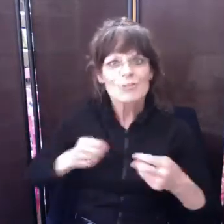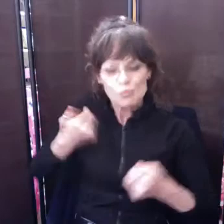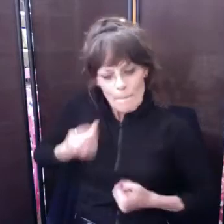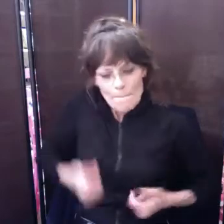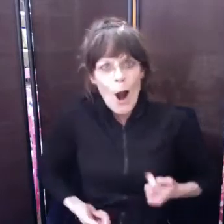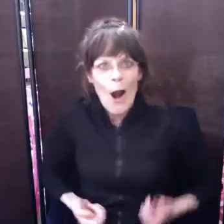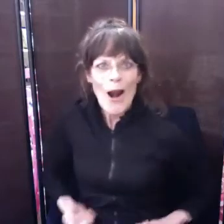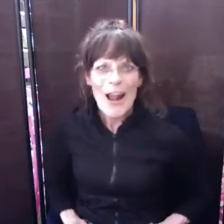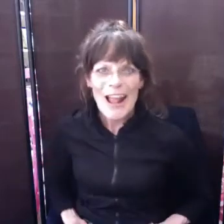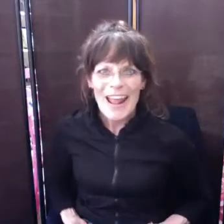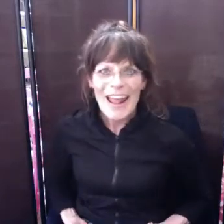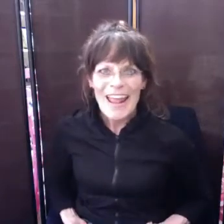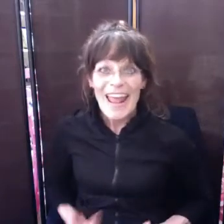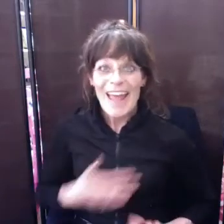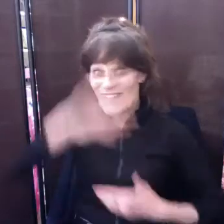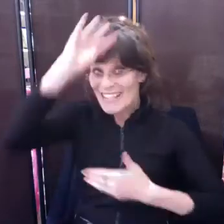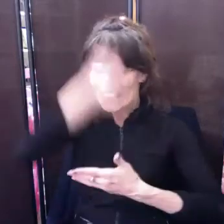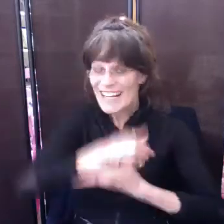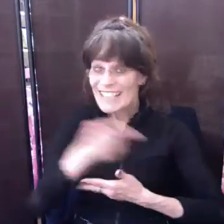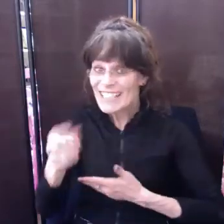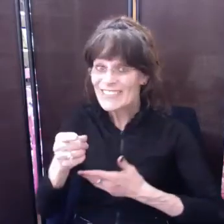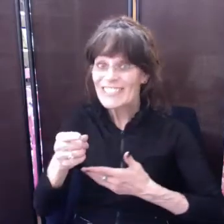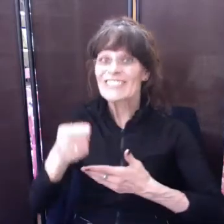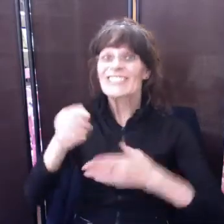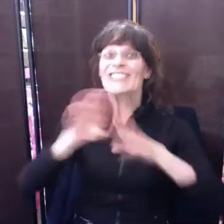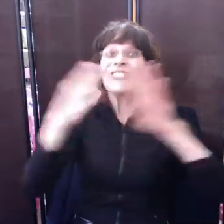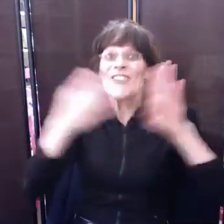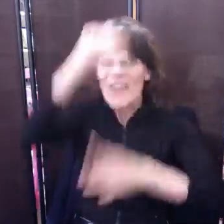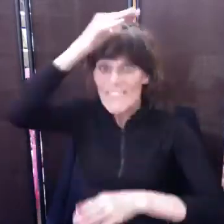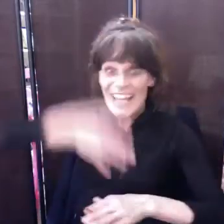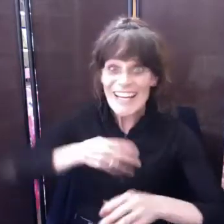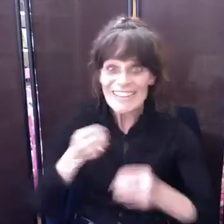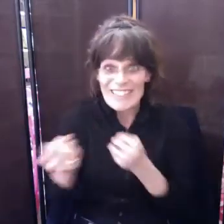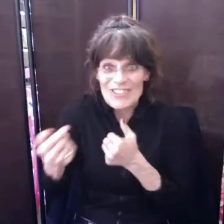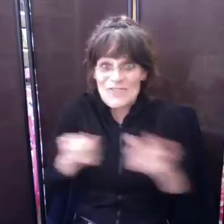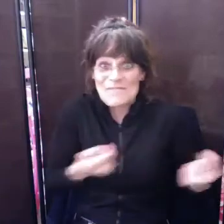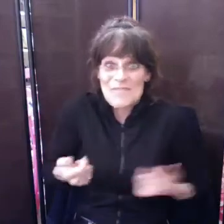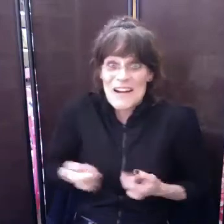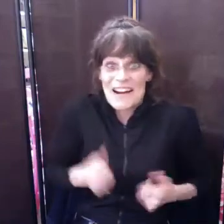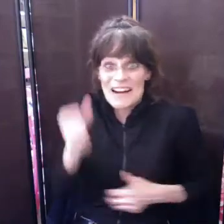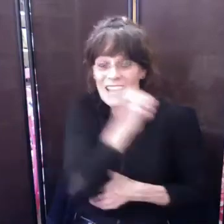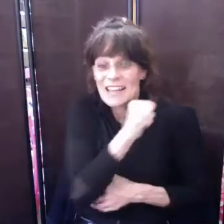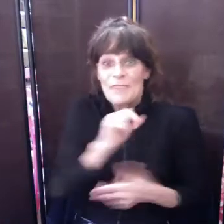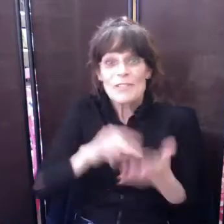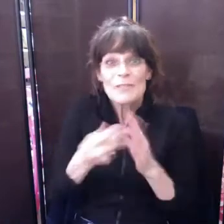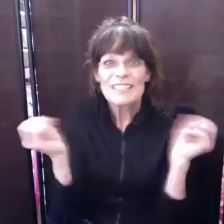And my son was the doorman at this strip bar, which means nothing except that the strip